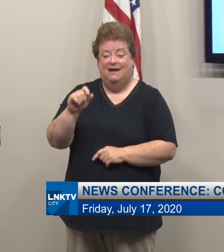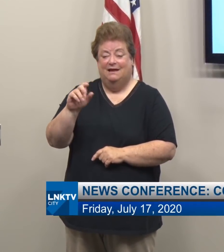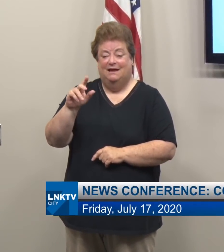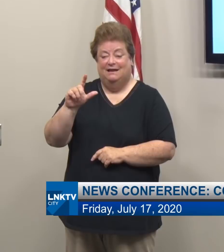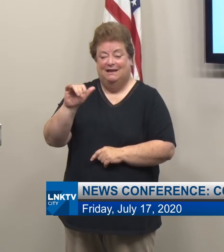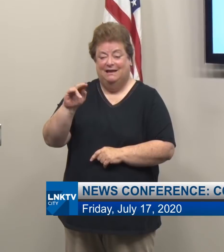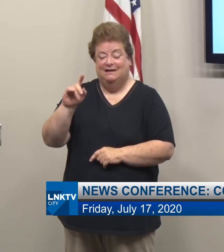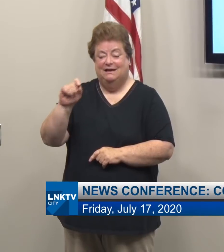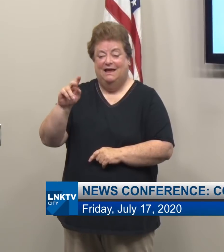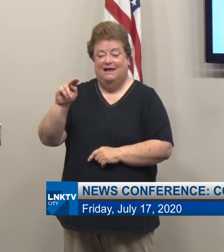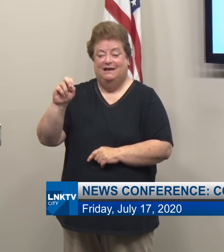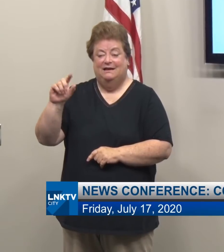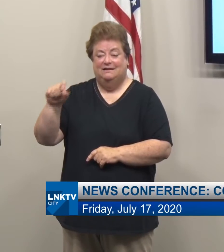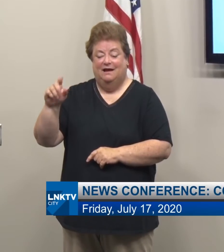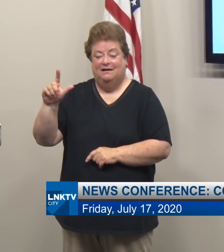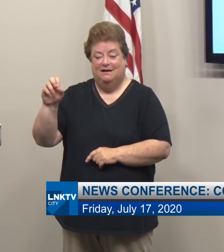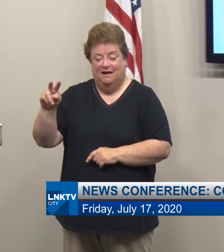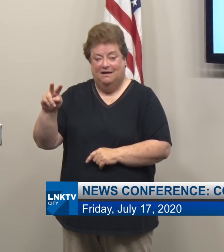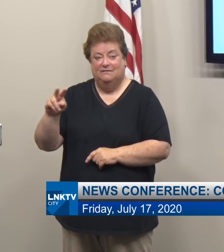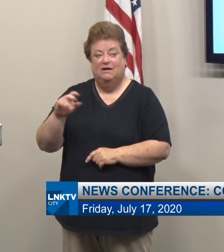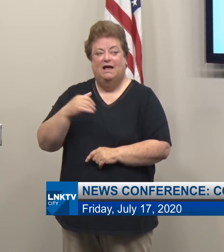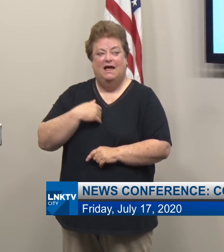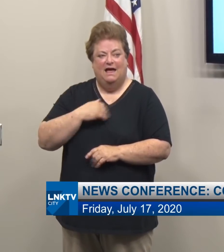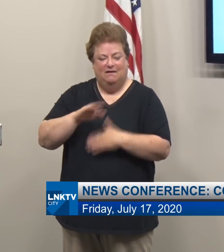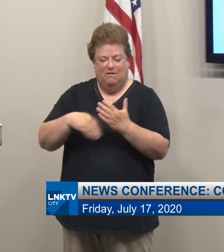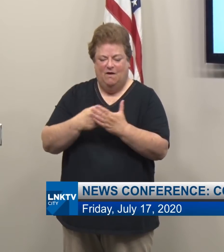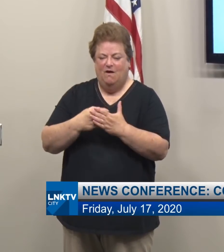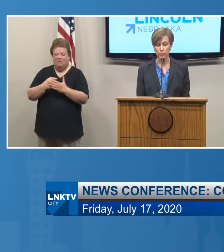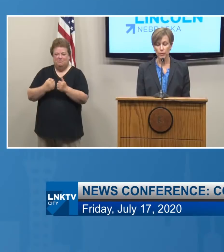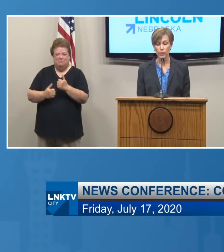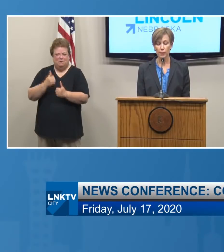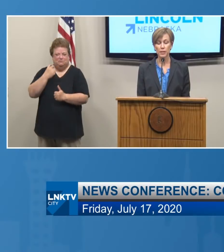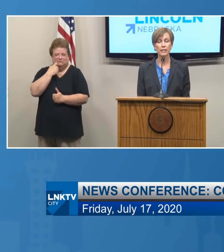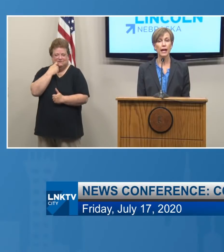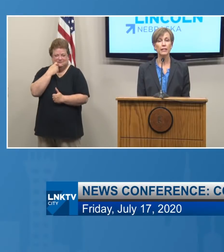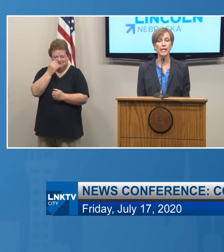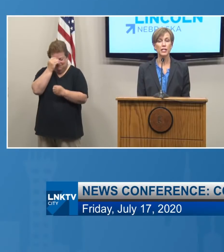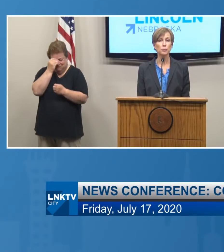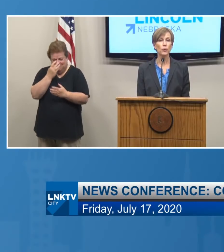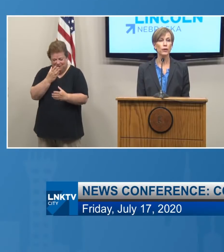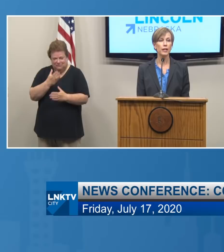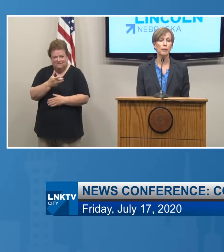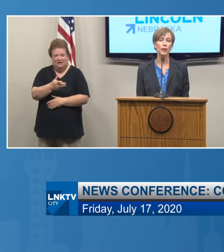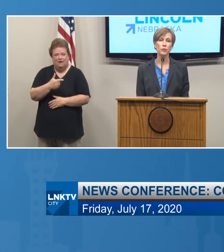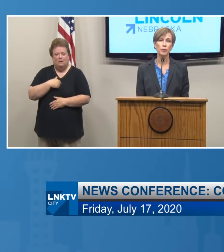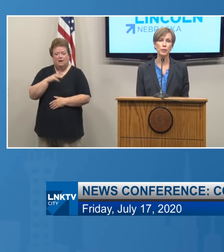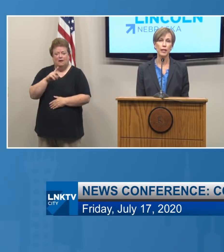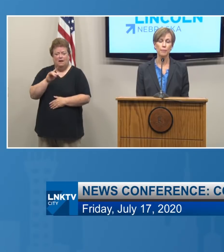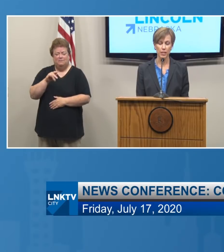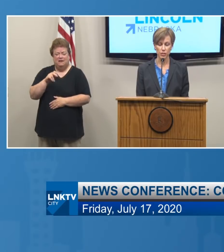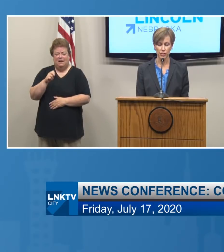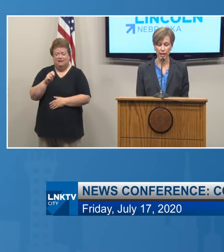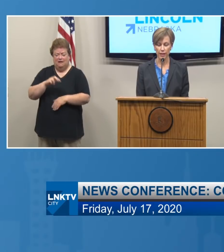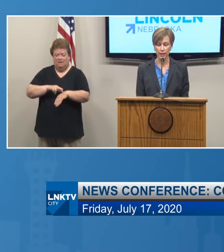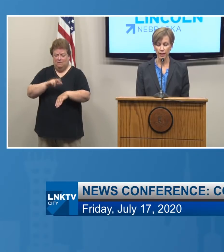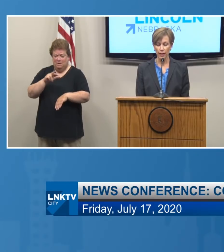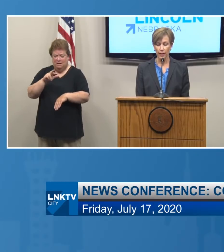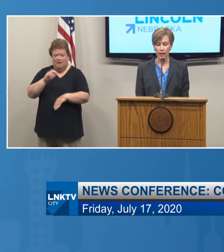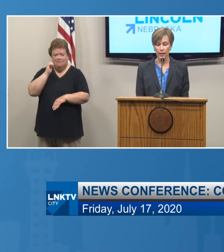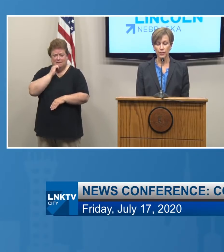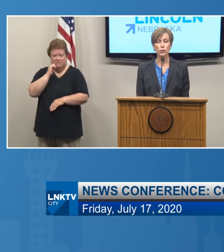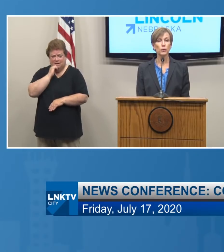covid19.lincoln.ne.gov, where you will find a dashboard with the latest COVID-19 data. We update that dashboard at about 3 p.m. each